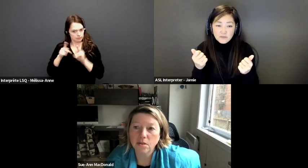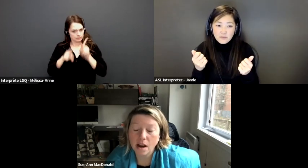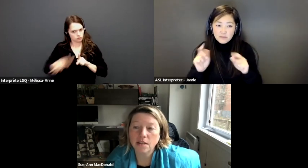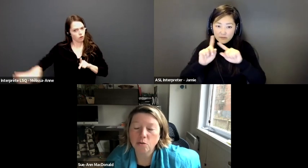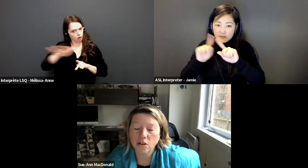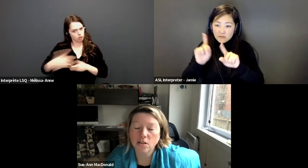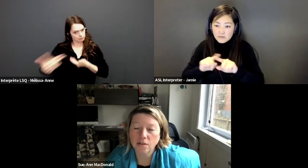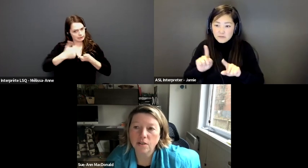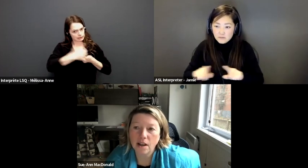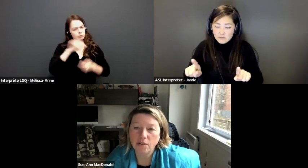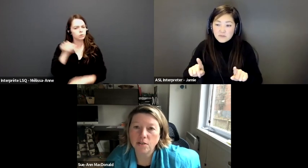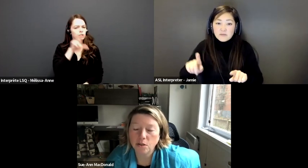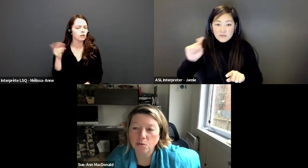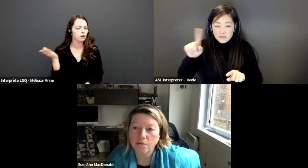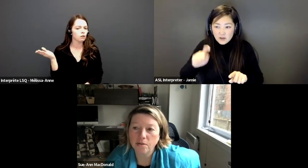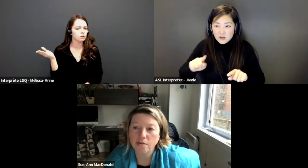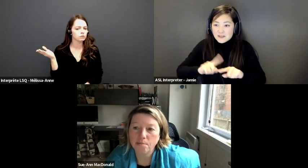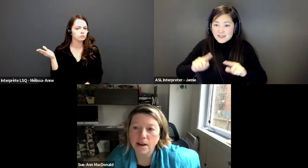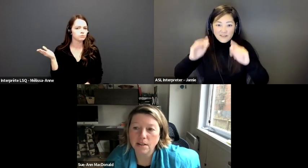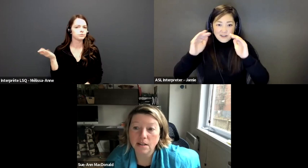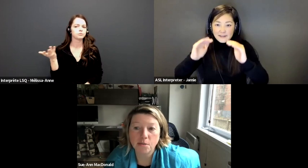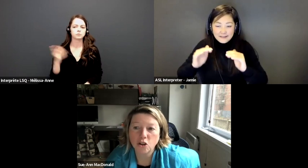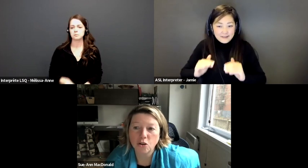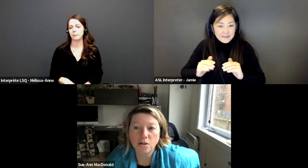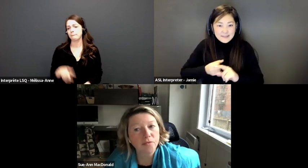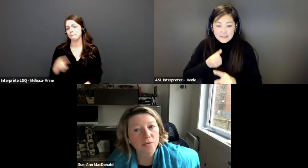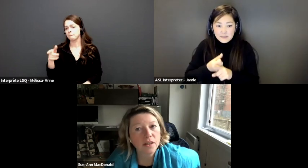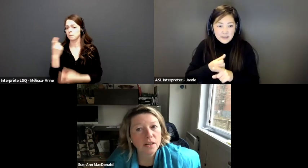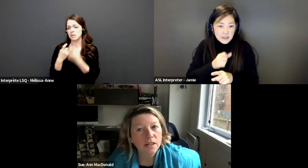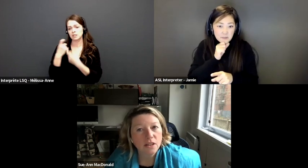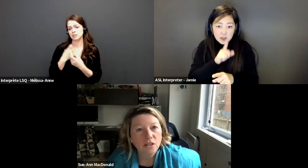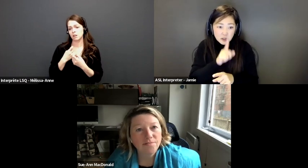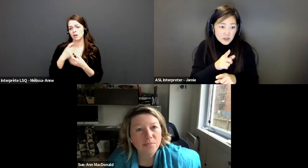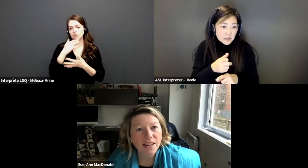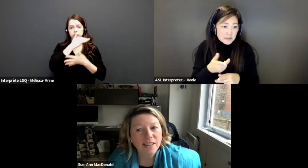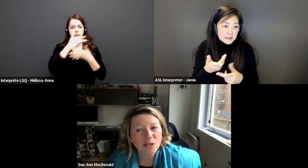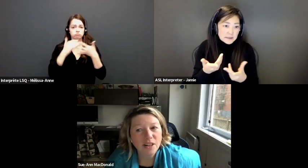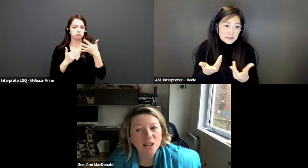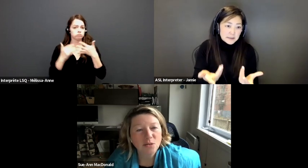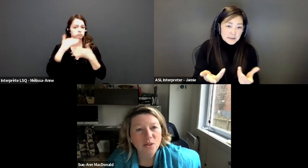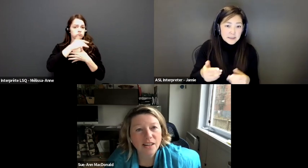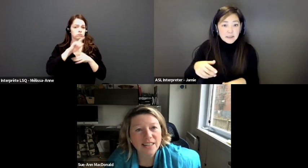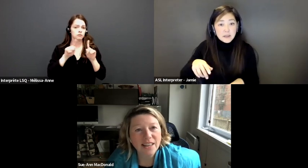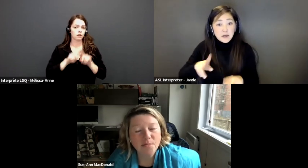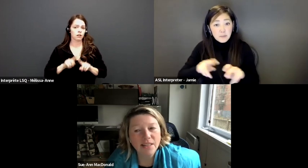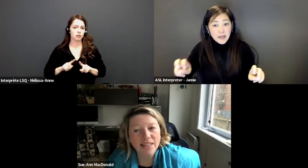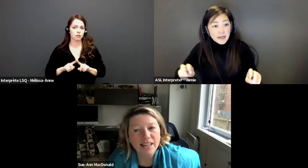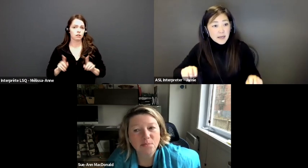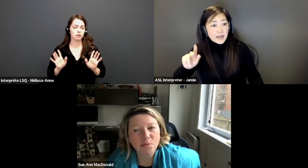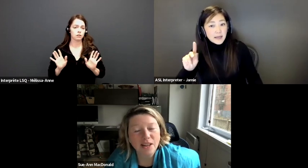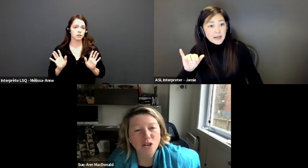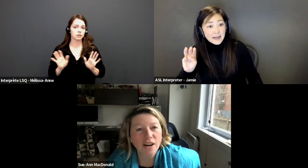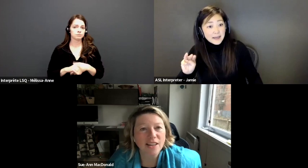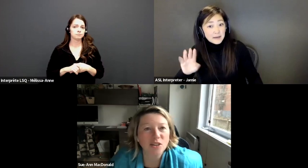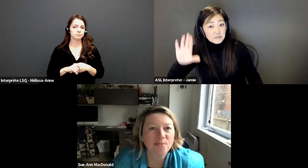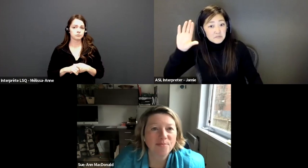different kinds of questions, different levels too of impact. And I'm not sure if panelists would like to, I see Kim has his hand